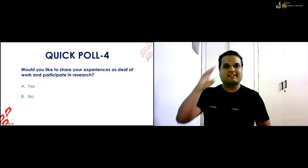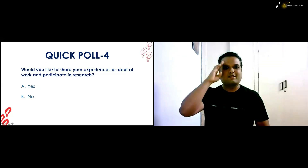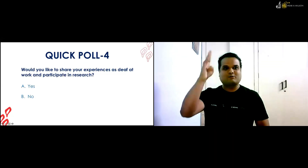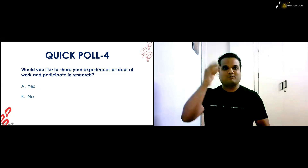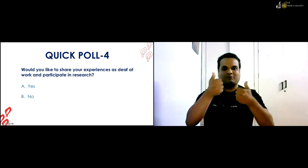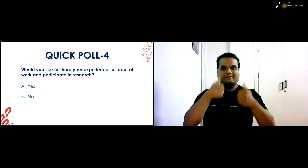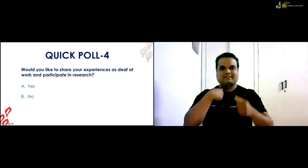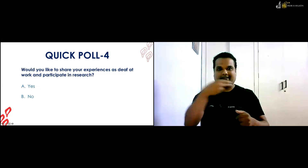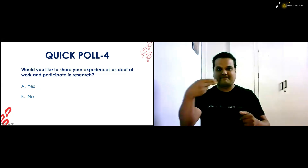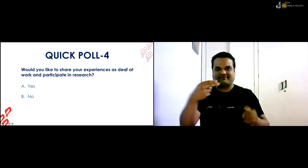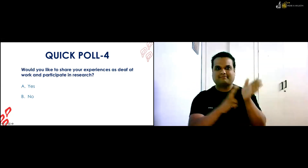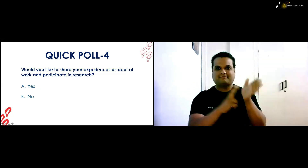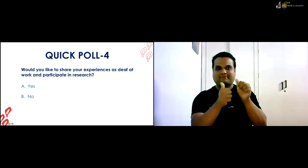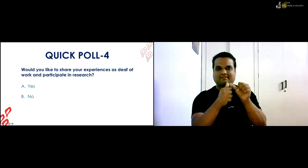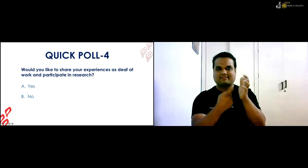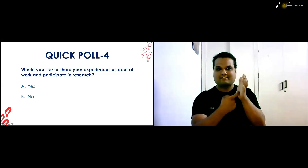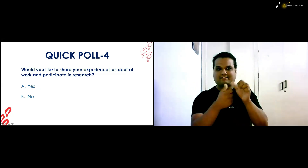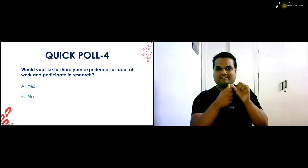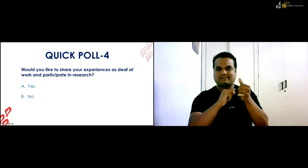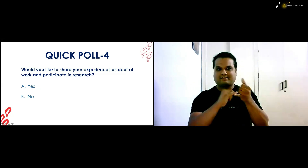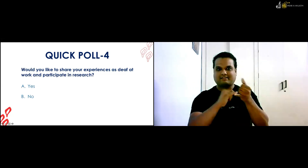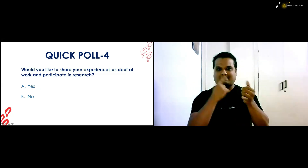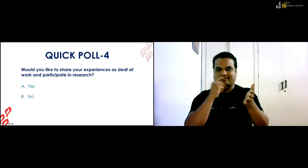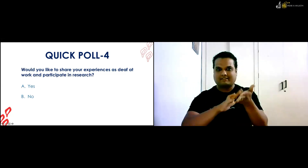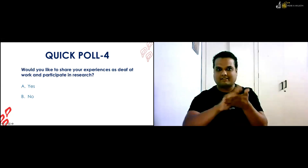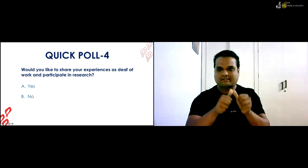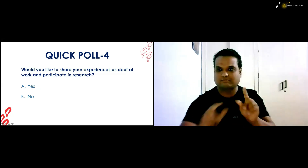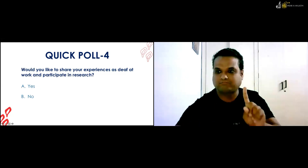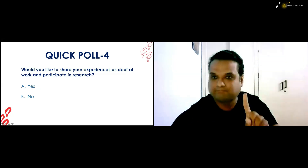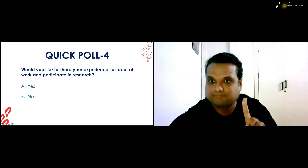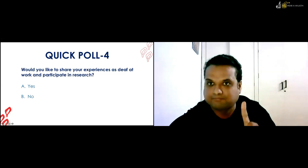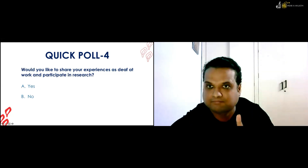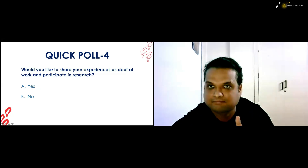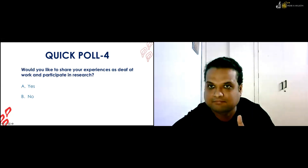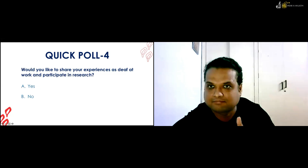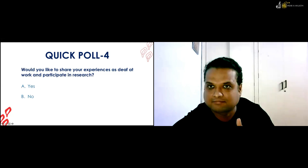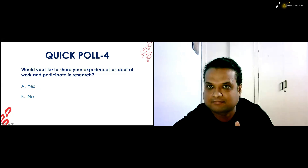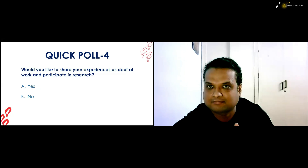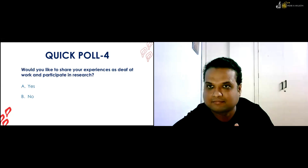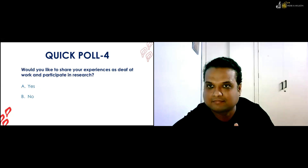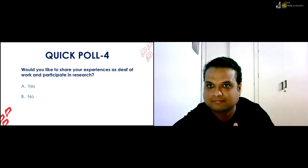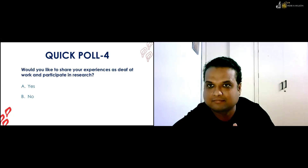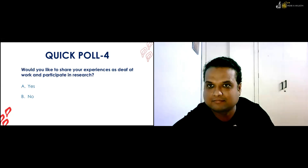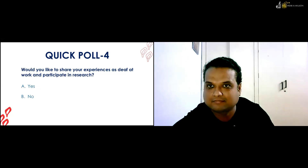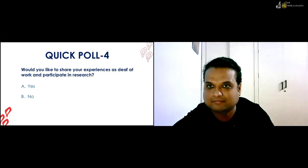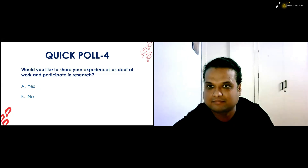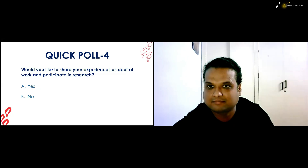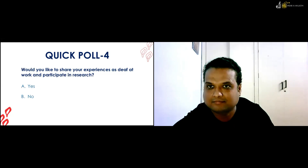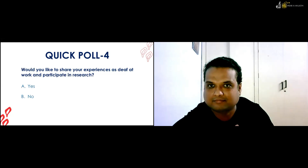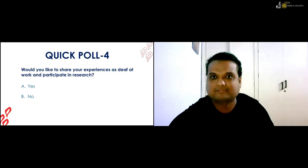Okay, can we have a PPT? Hello everyone. My name is Narsima. Just a second.